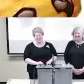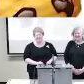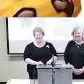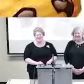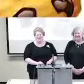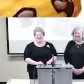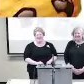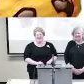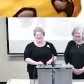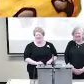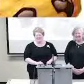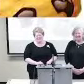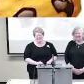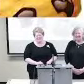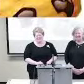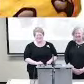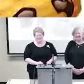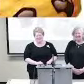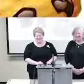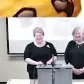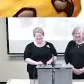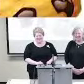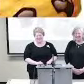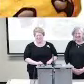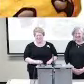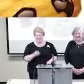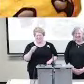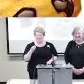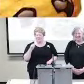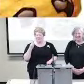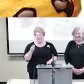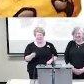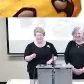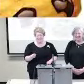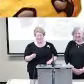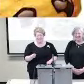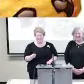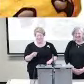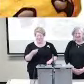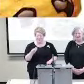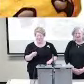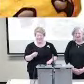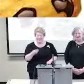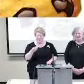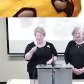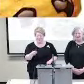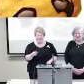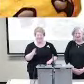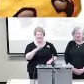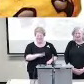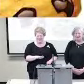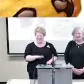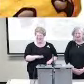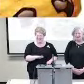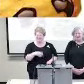my favorite example is a mama she is going to feed that baby the broccoli first